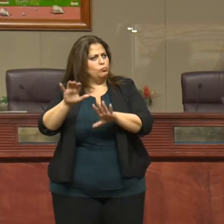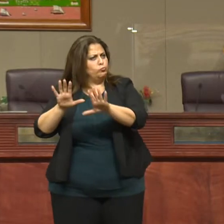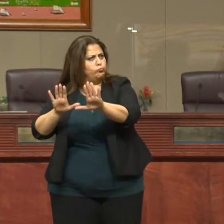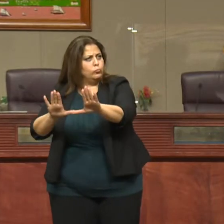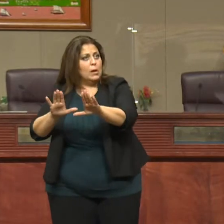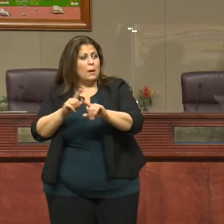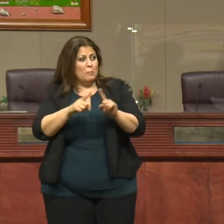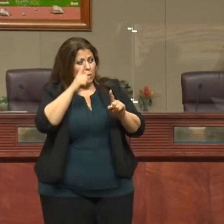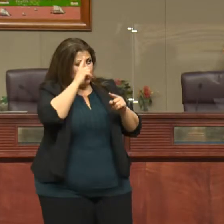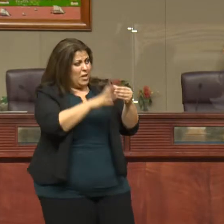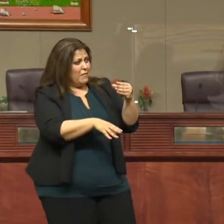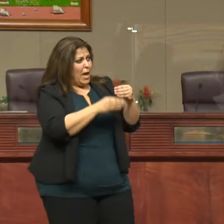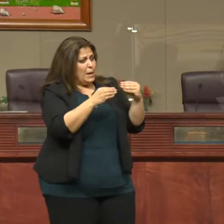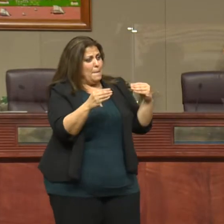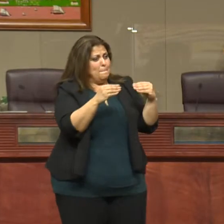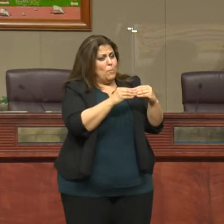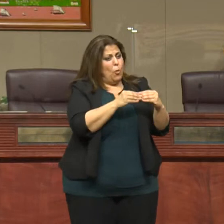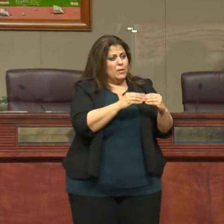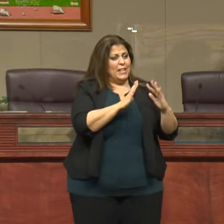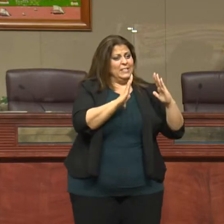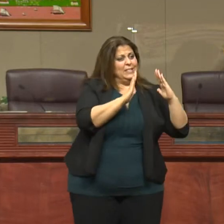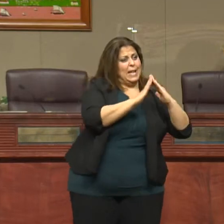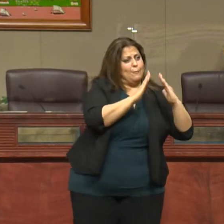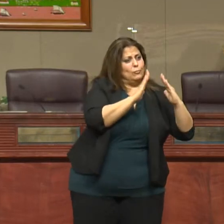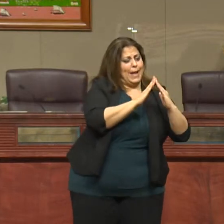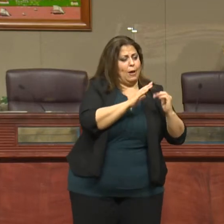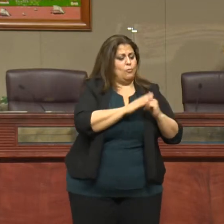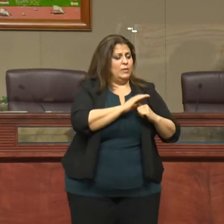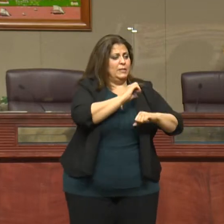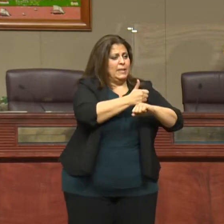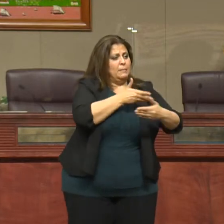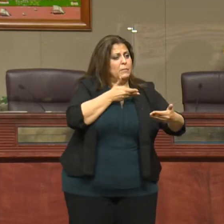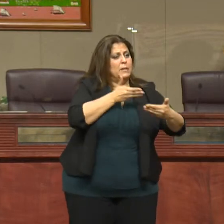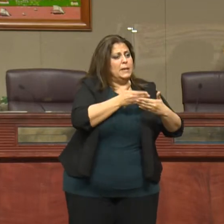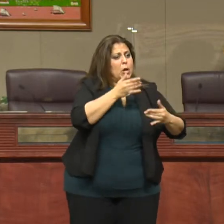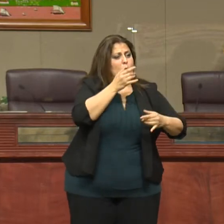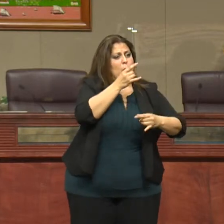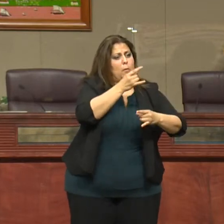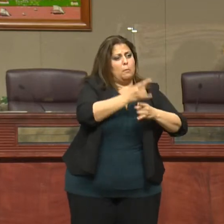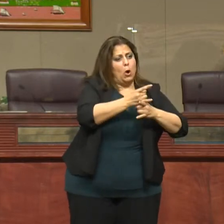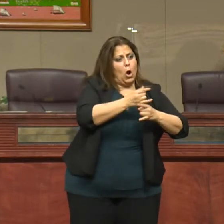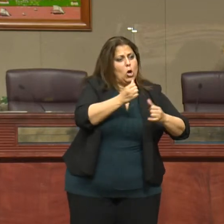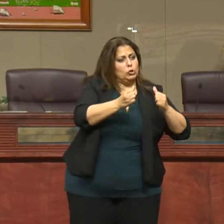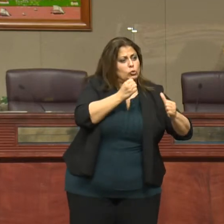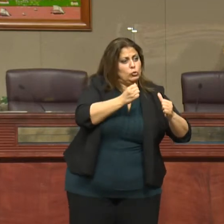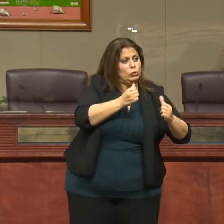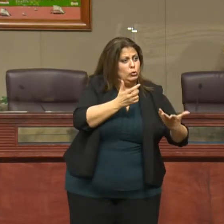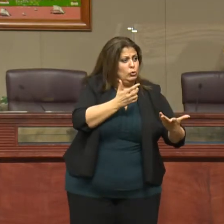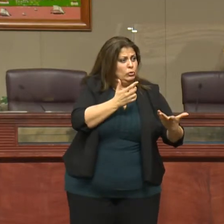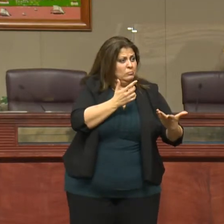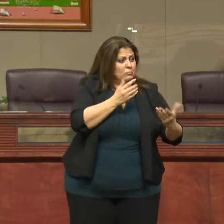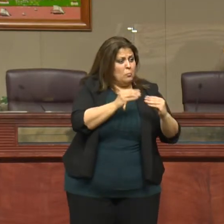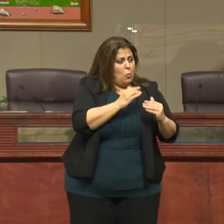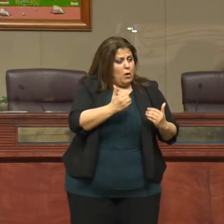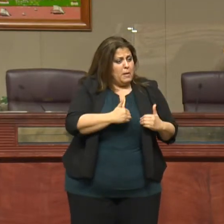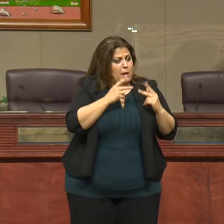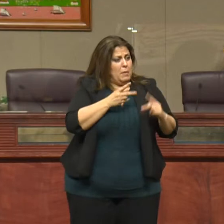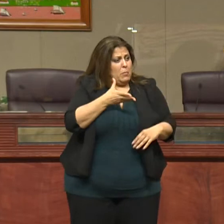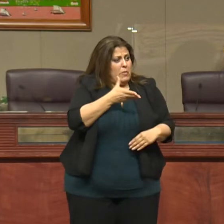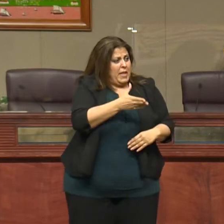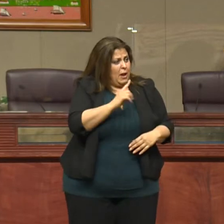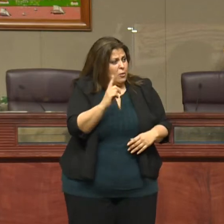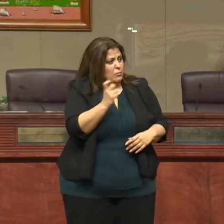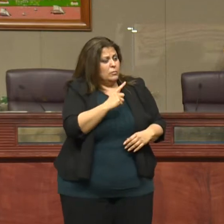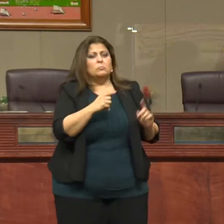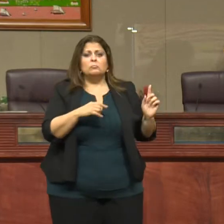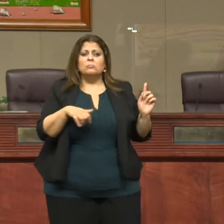downtown around the bars or to try to reach younger people? Yeah, you know, there have been locations in at